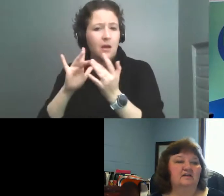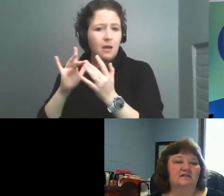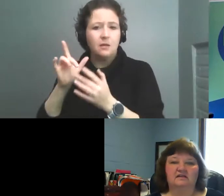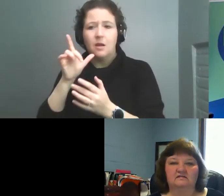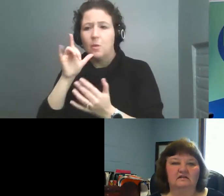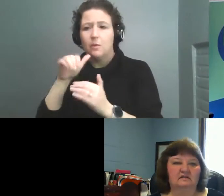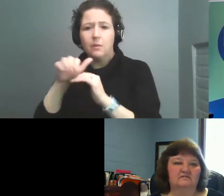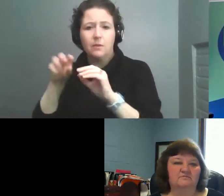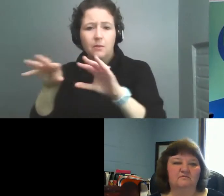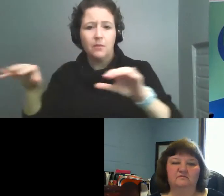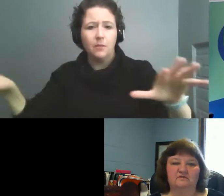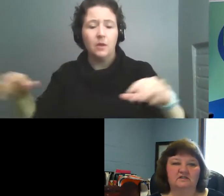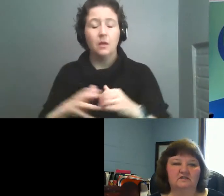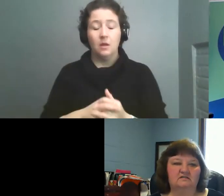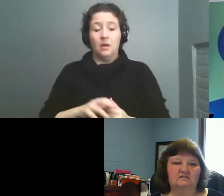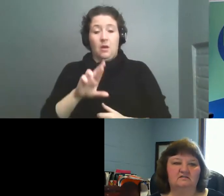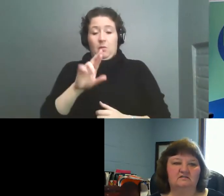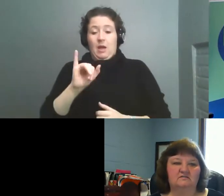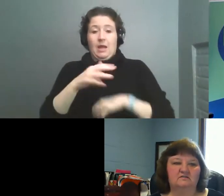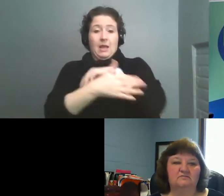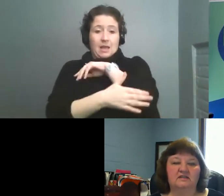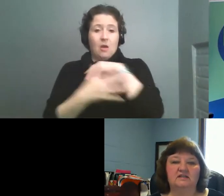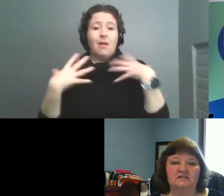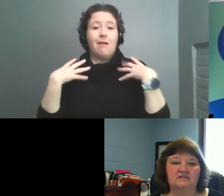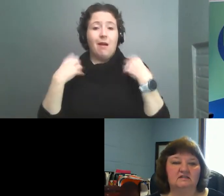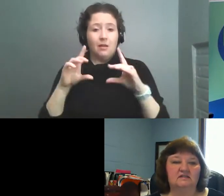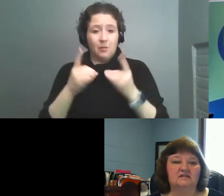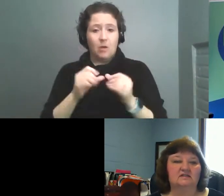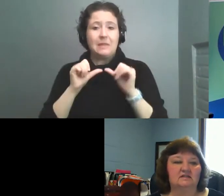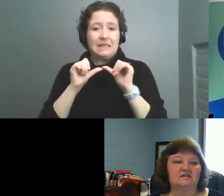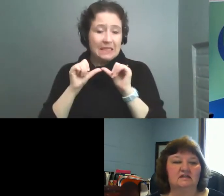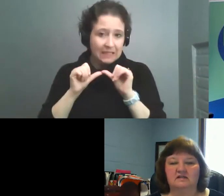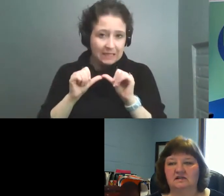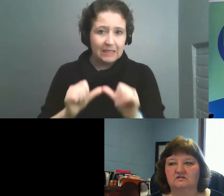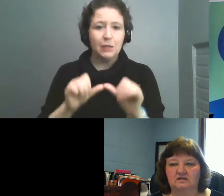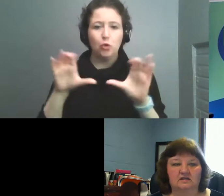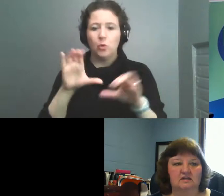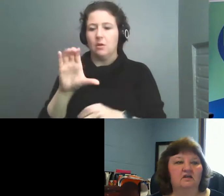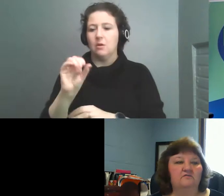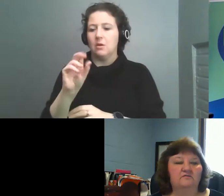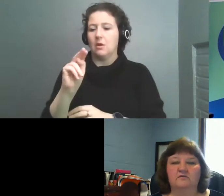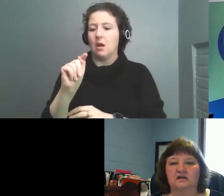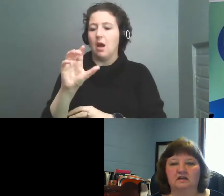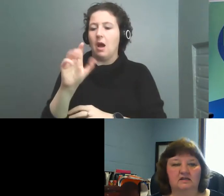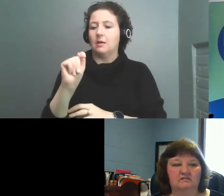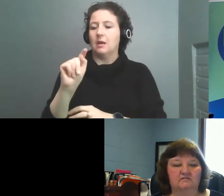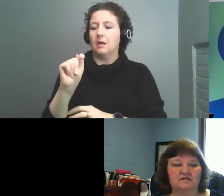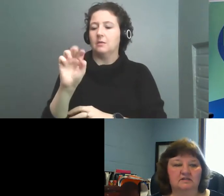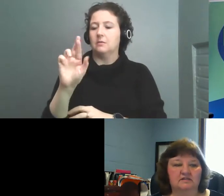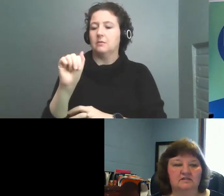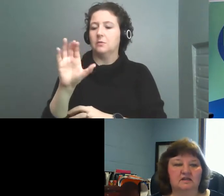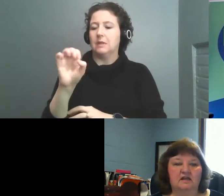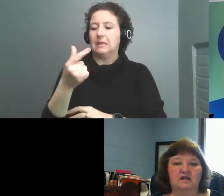In Rock Island County, the health department will continue to be the entity that conducts contact tracing for Rock Island